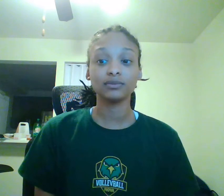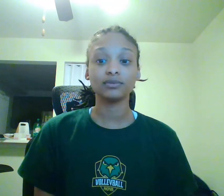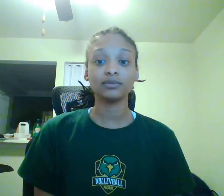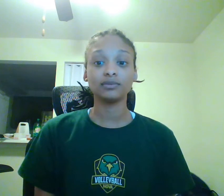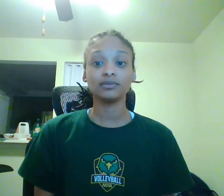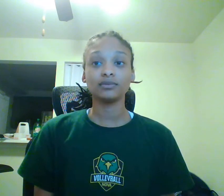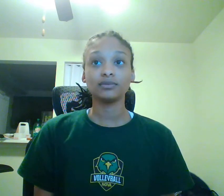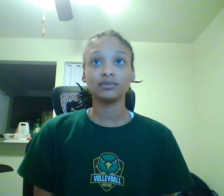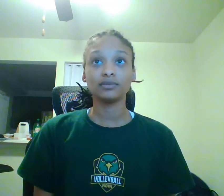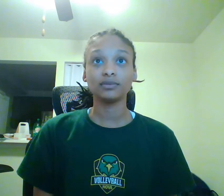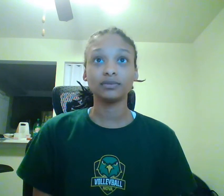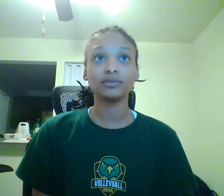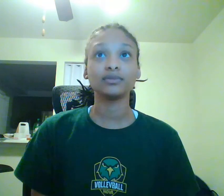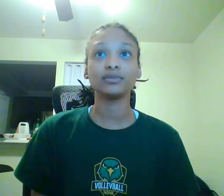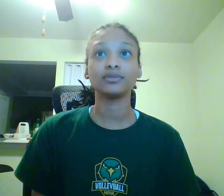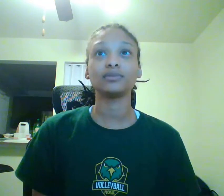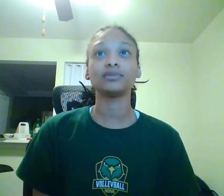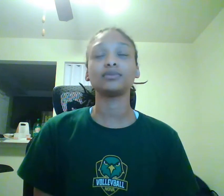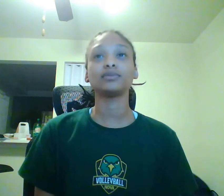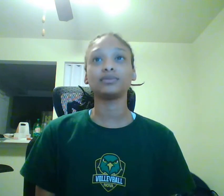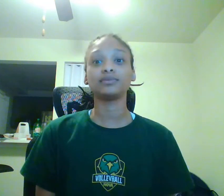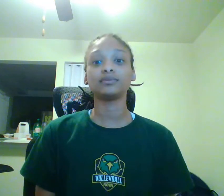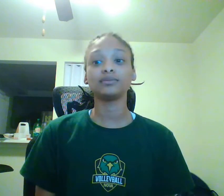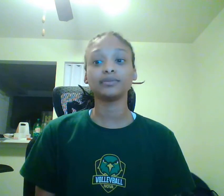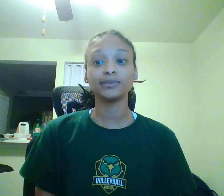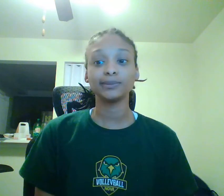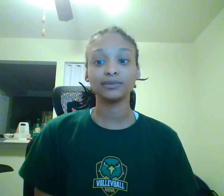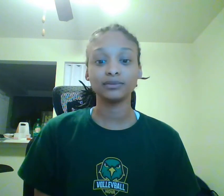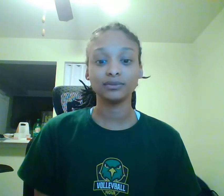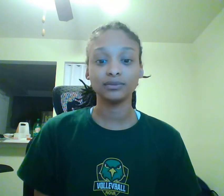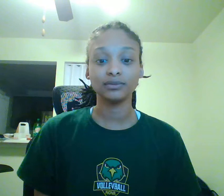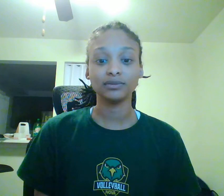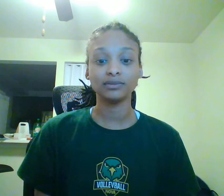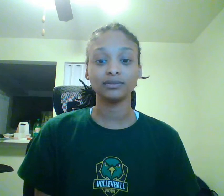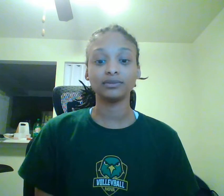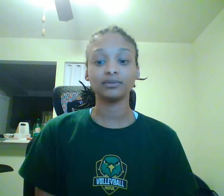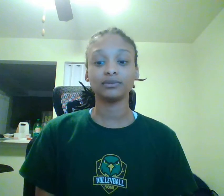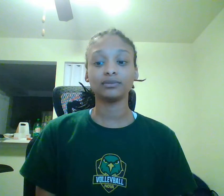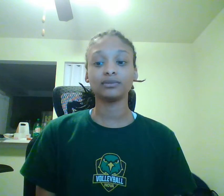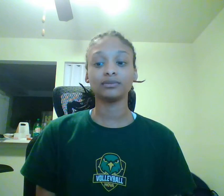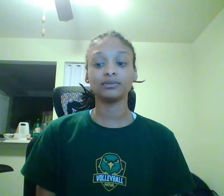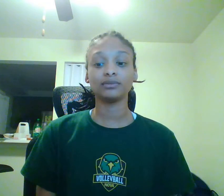the sails to get the benefit from the wind to move your boat.